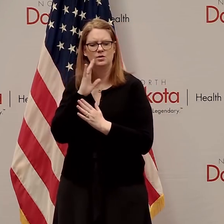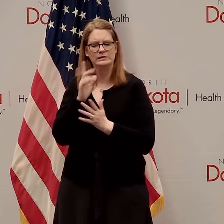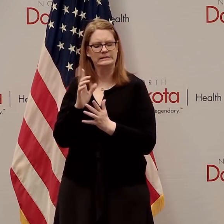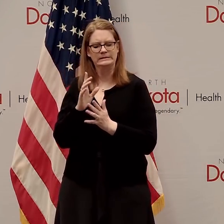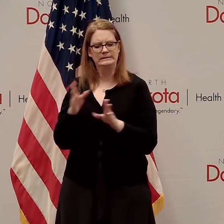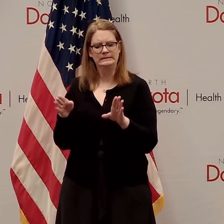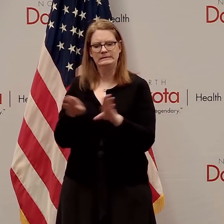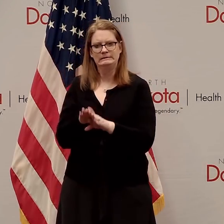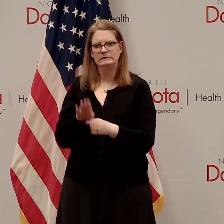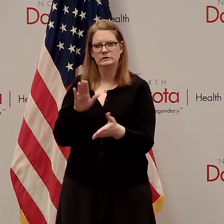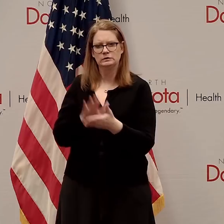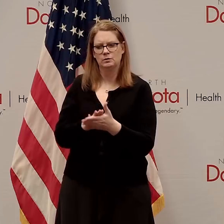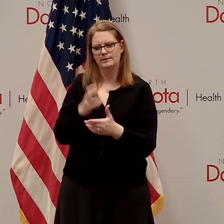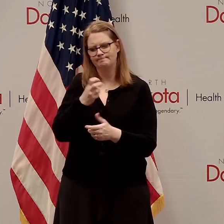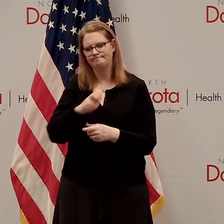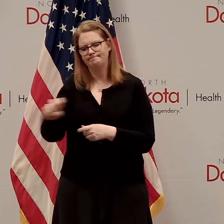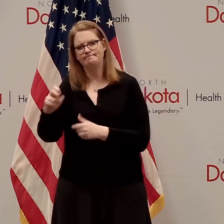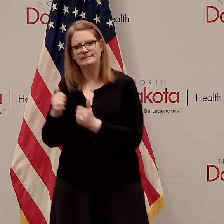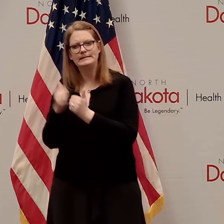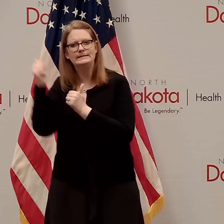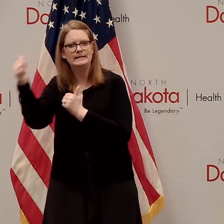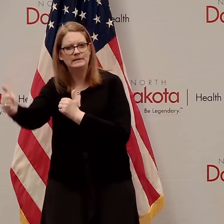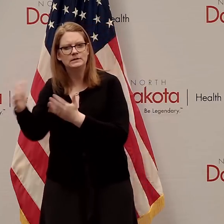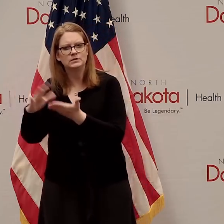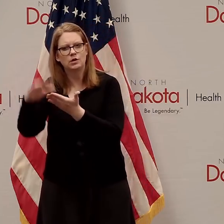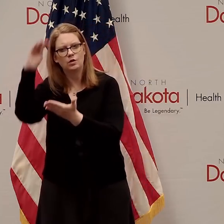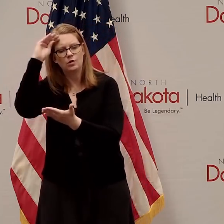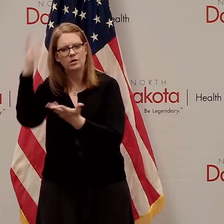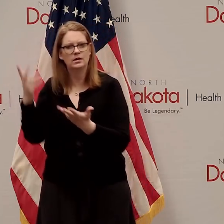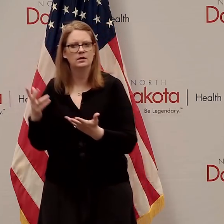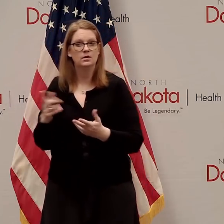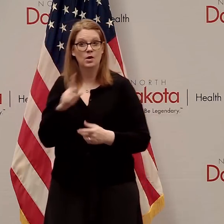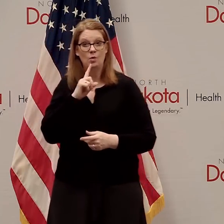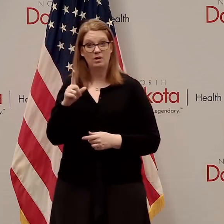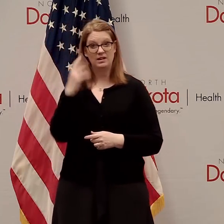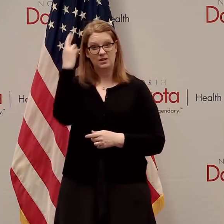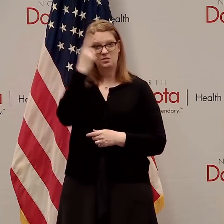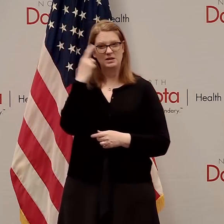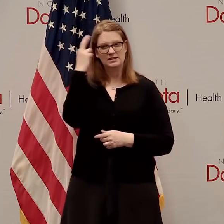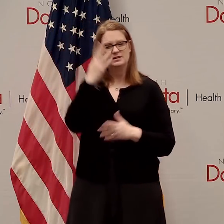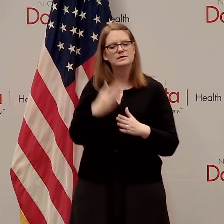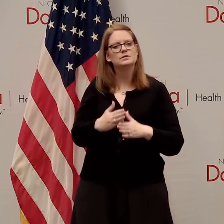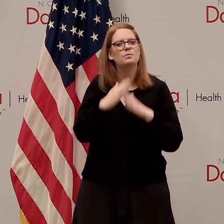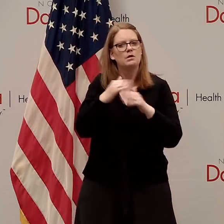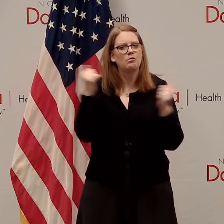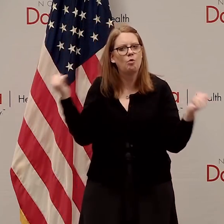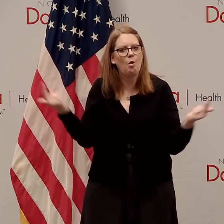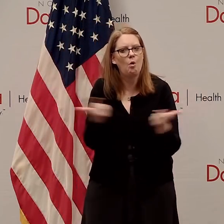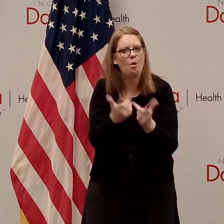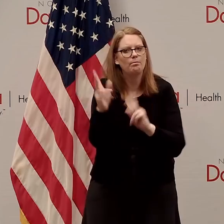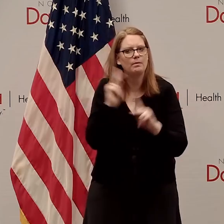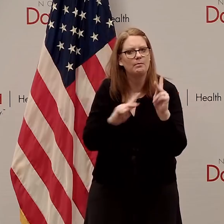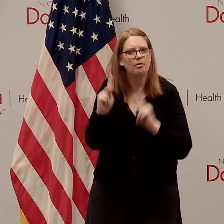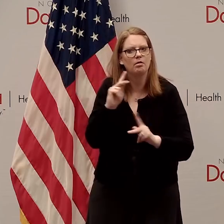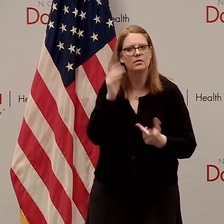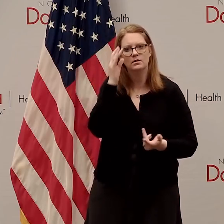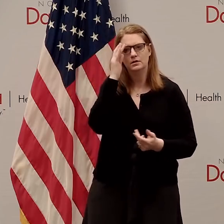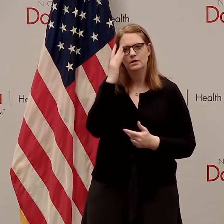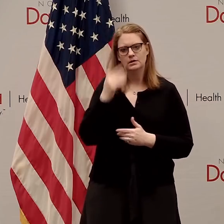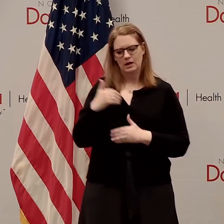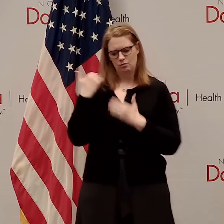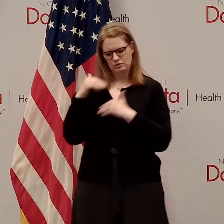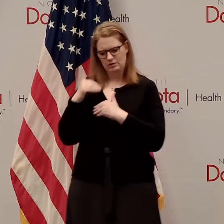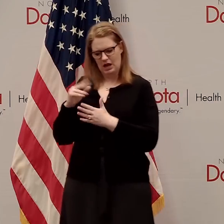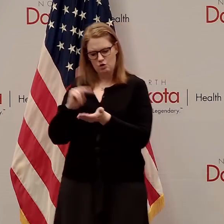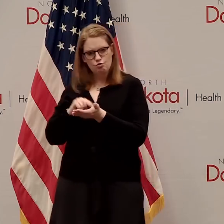We put in restrictions for public safety and protect our elderly, on restrictions on nursing home